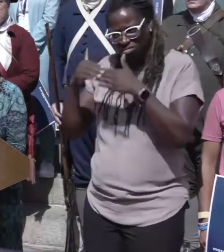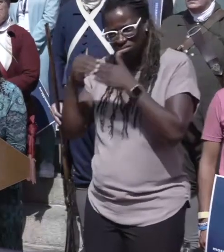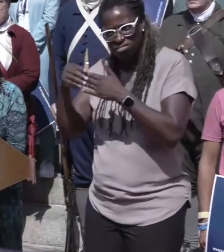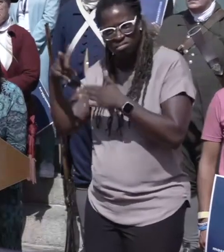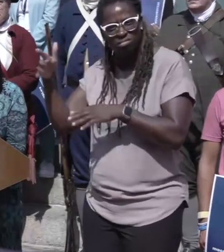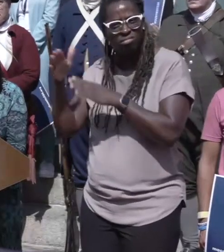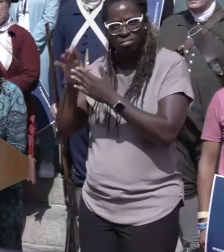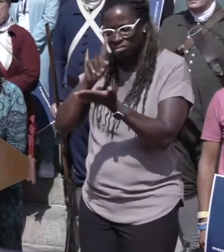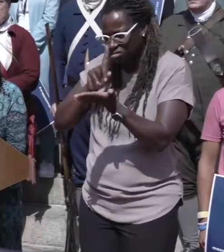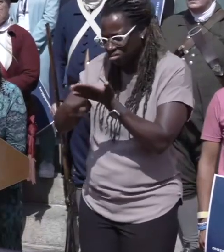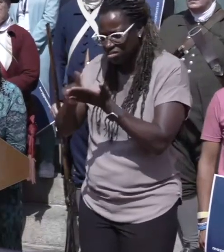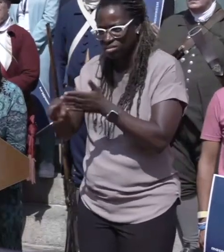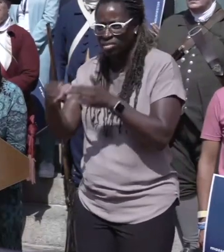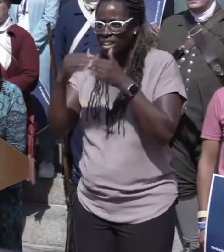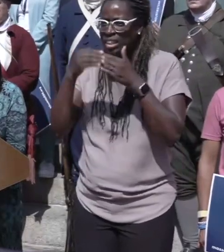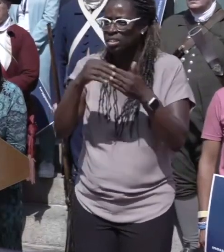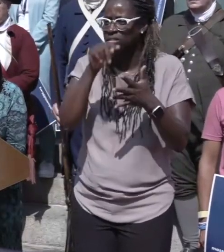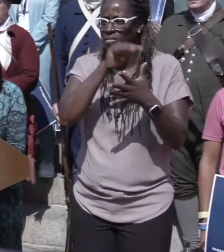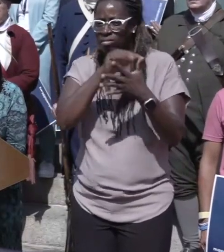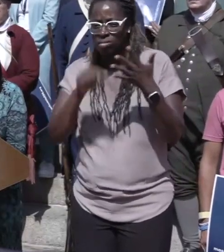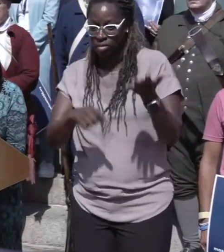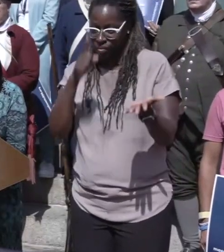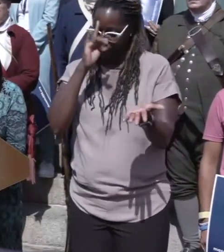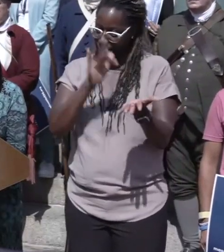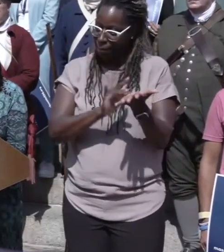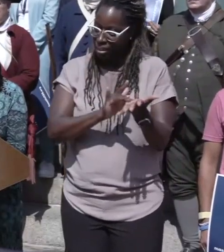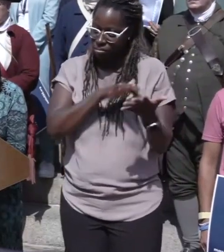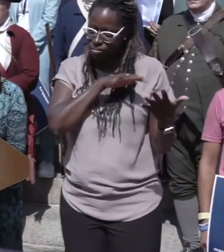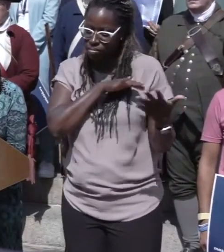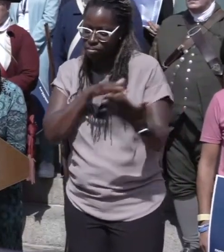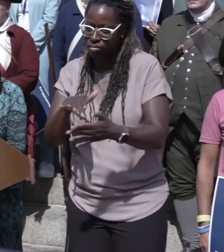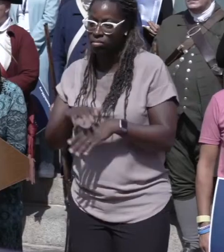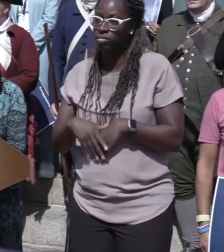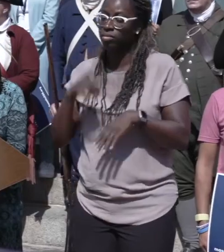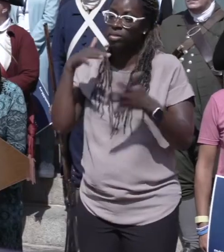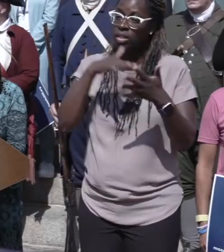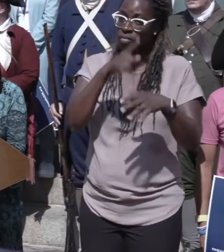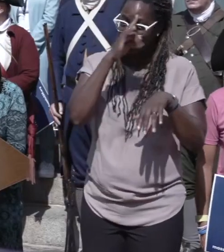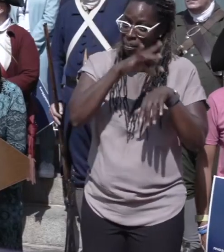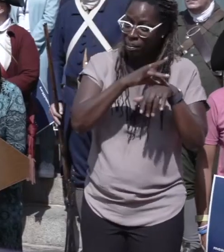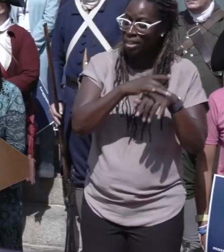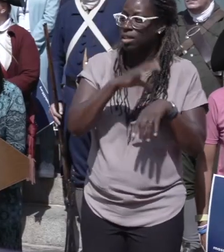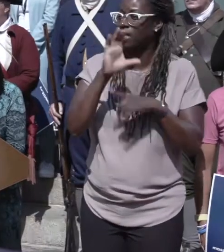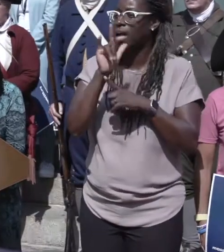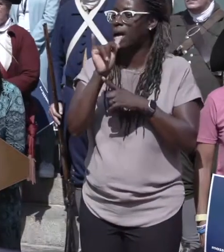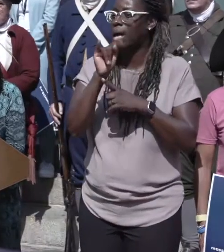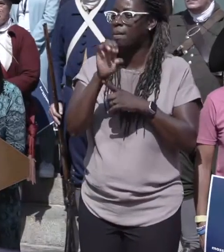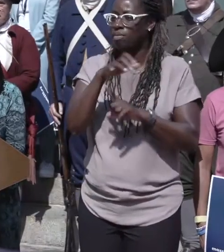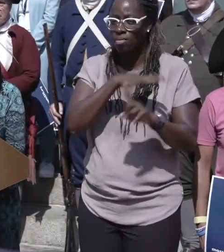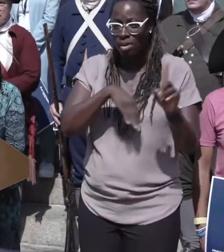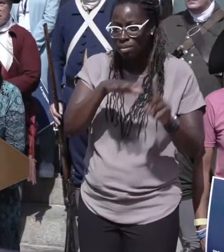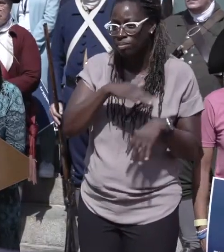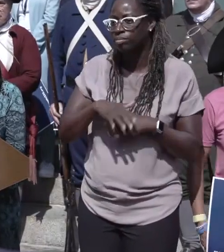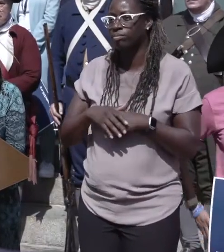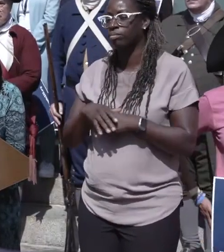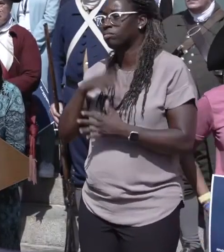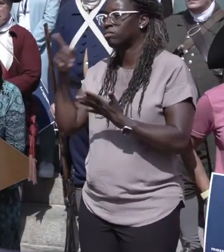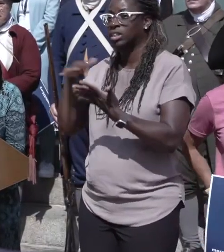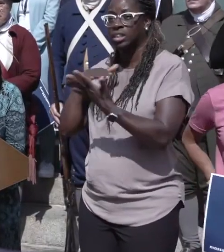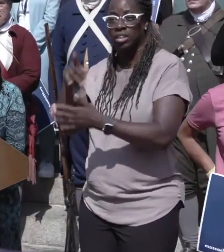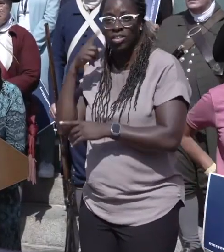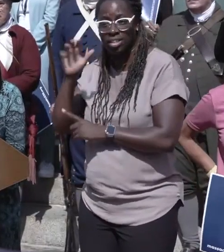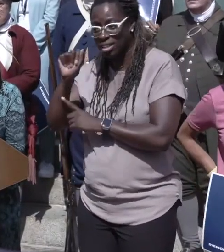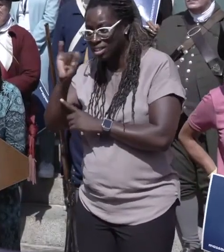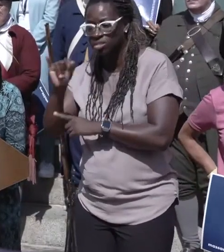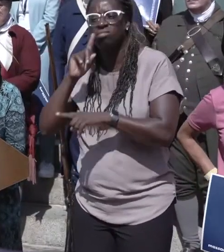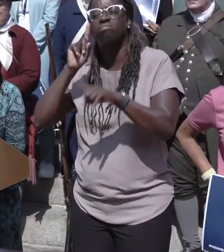planet and deliver a clean energy revolution. So from the shot heard around the world, to the Boston Marathon starting gun,